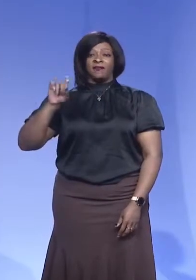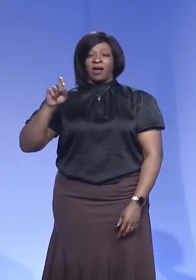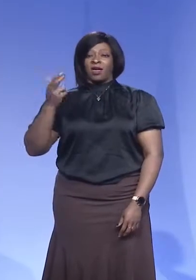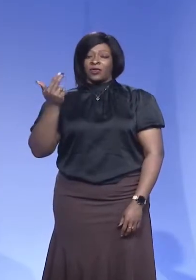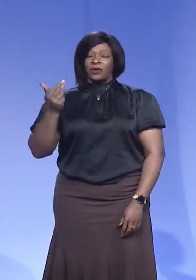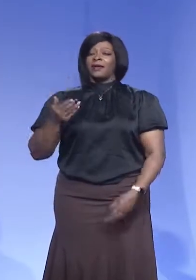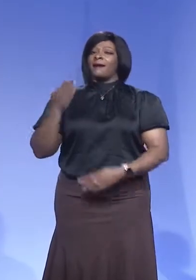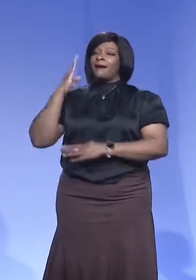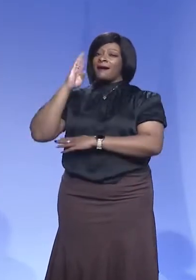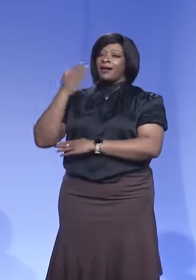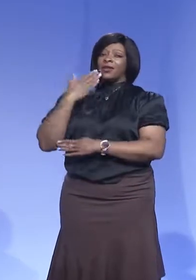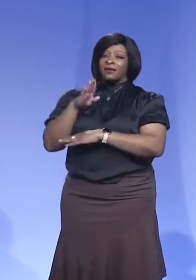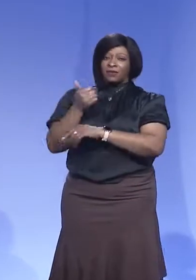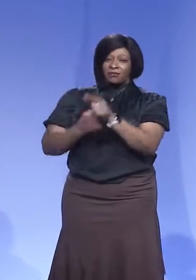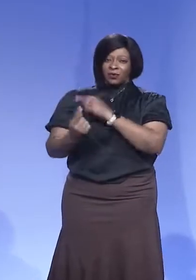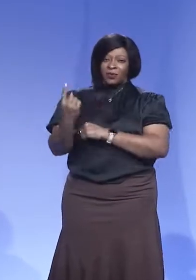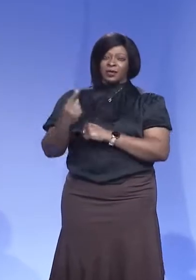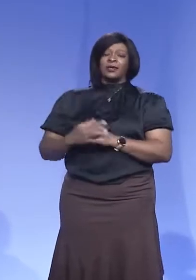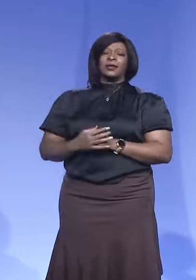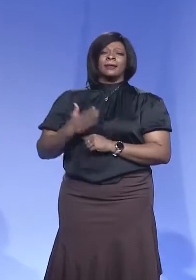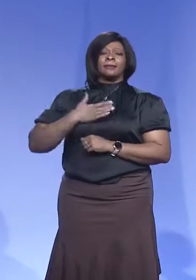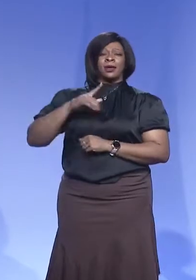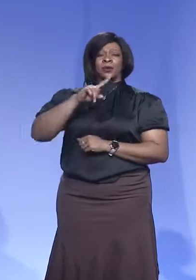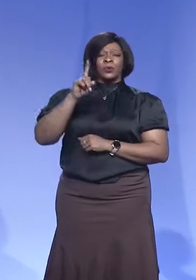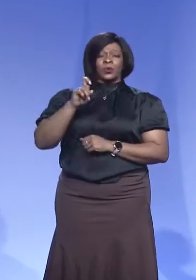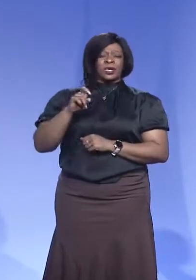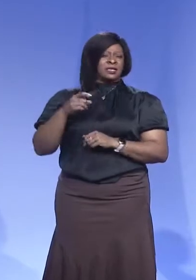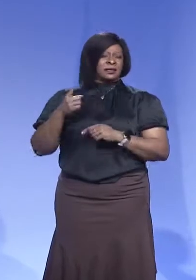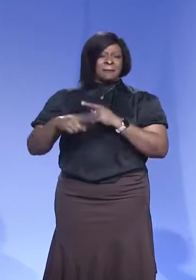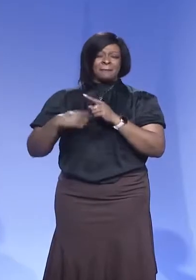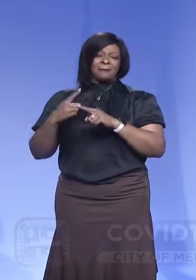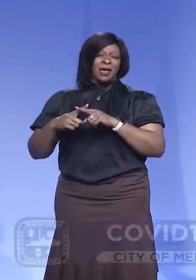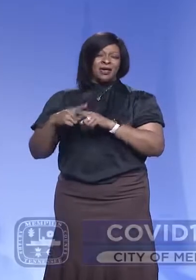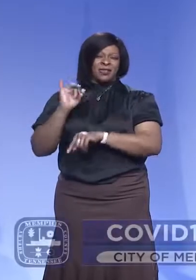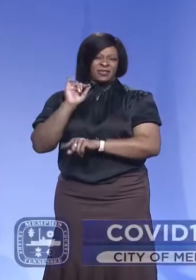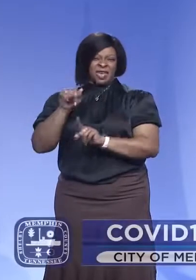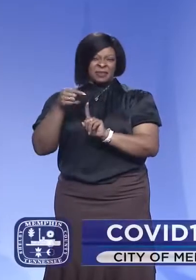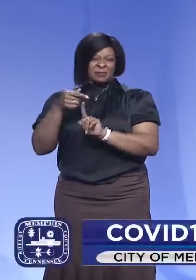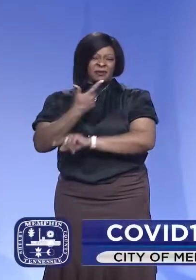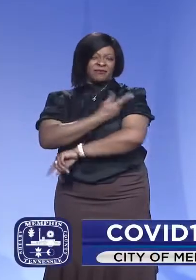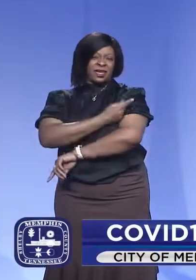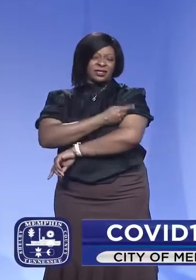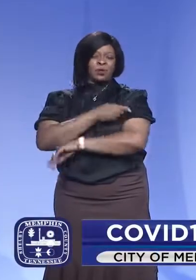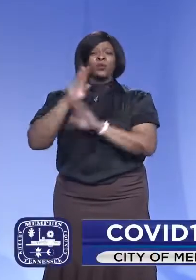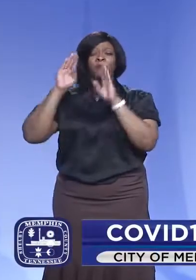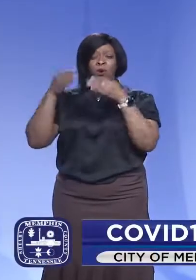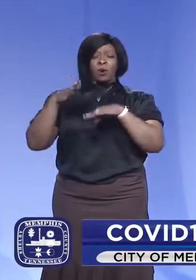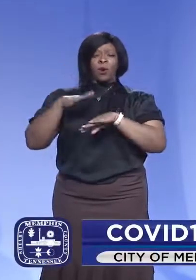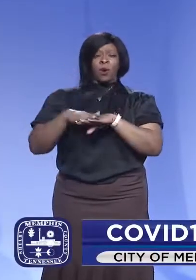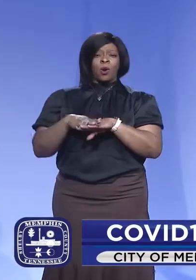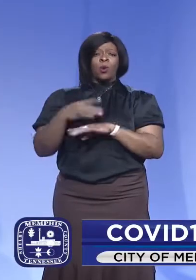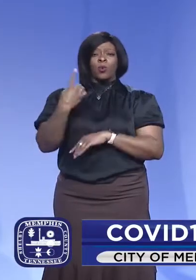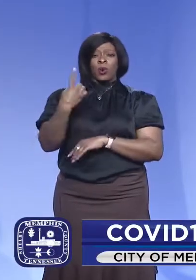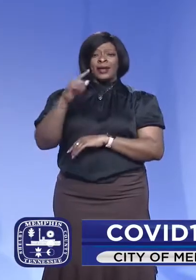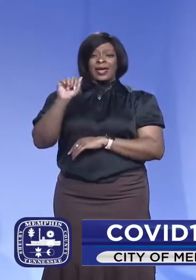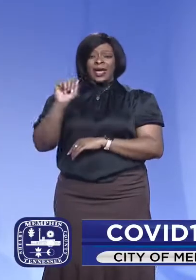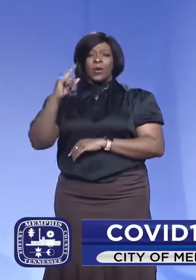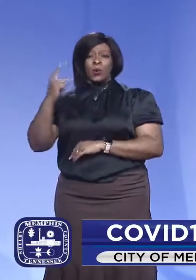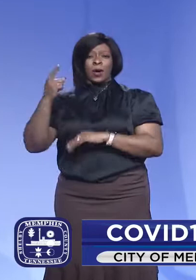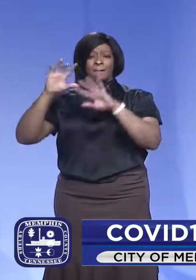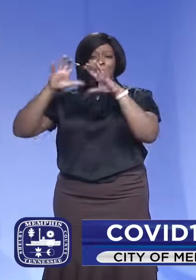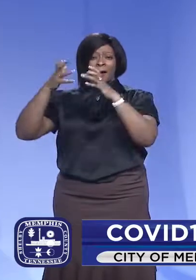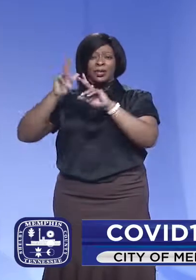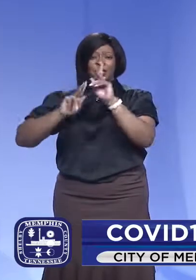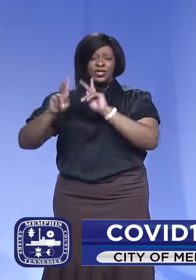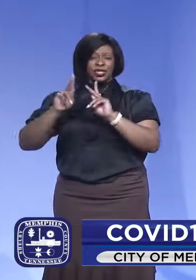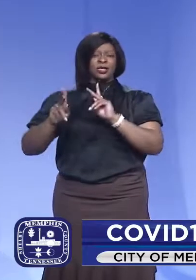Hi, good afternoon, everyone. My question is just about the vaccine. So I know we're focusing on the 1A1 population right